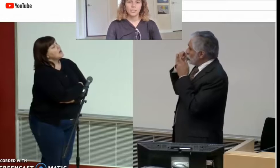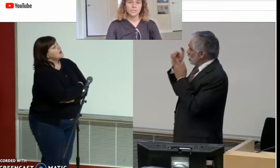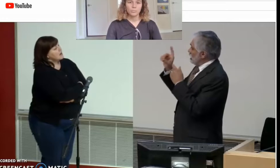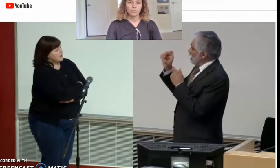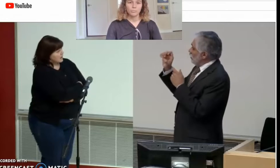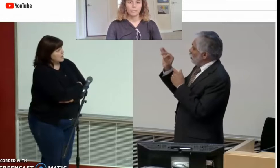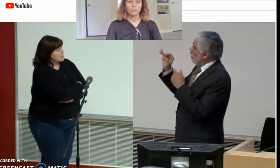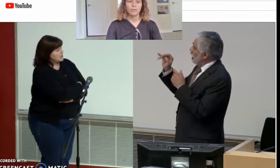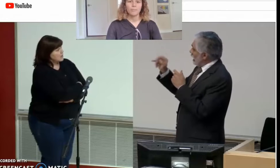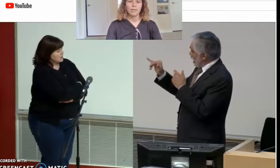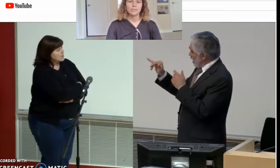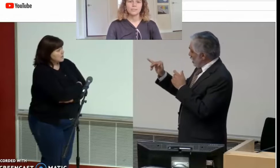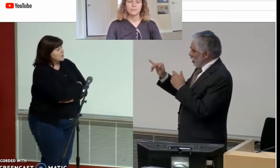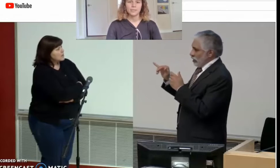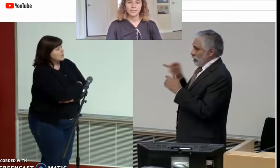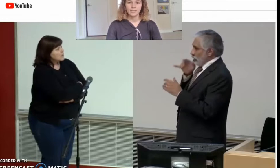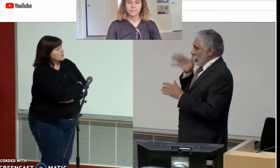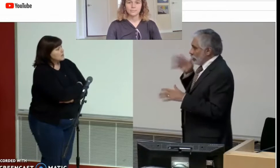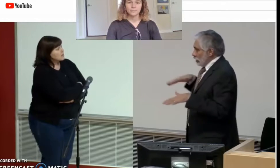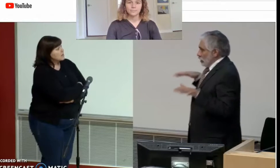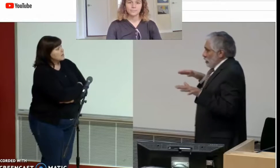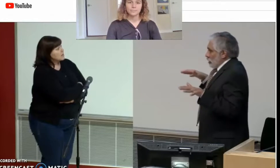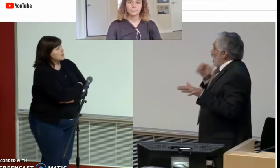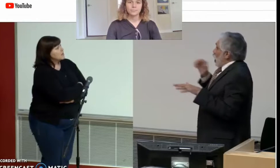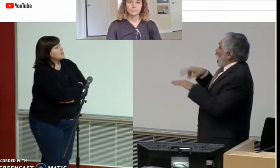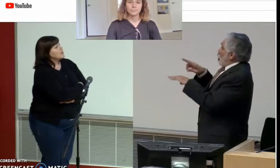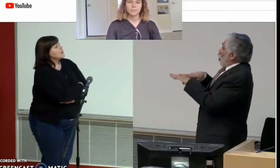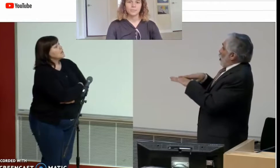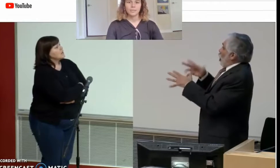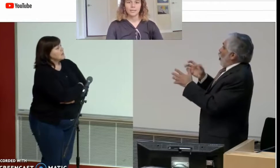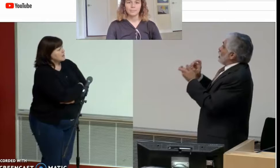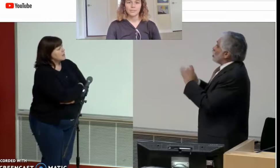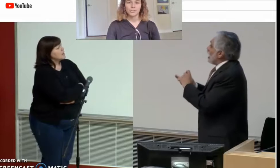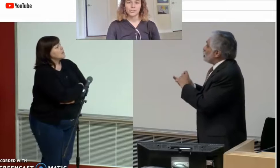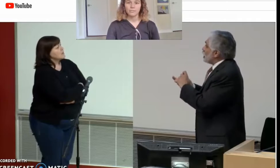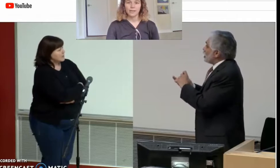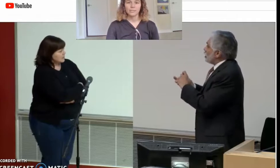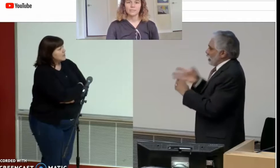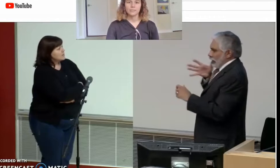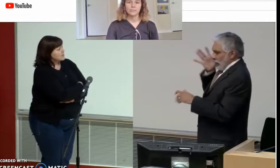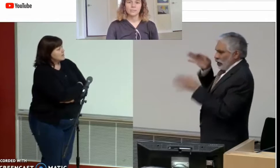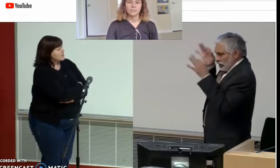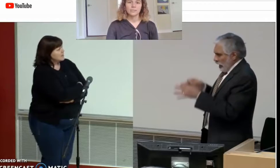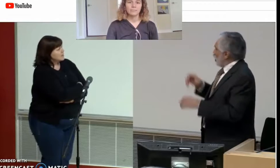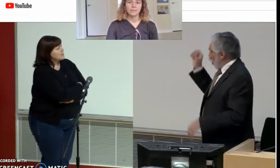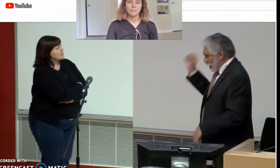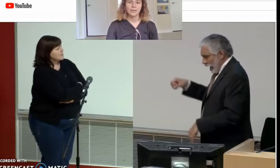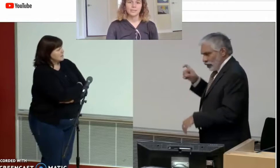When kids are born with mental disabilities, that can be a shock factor, something that